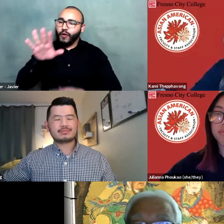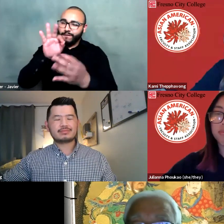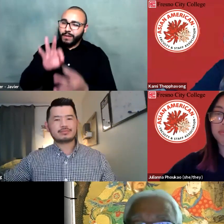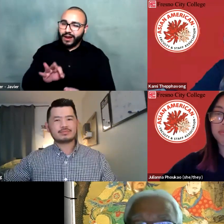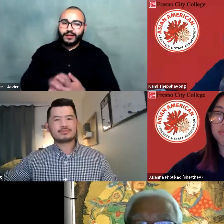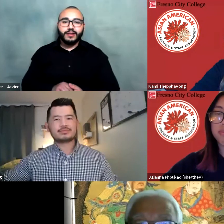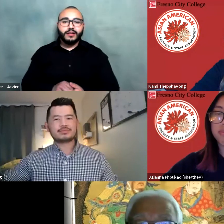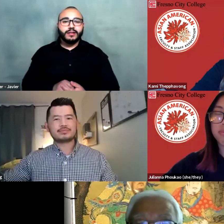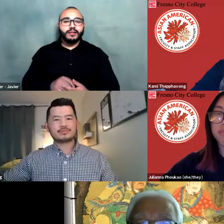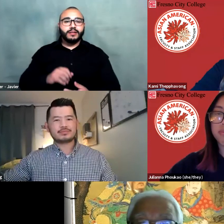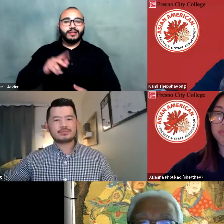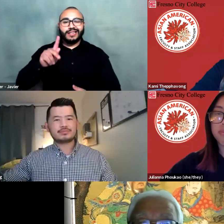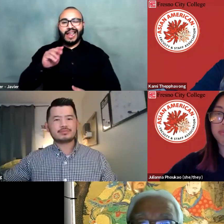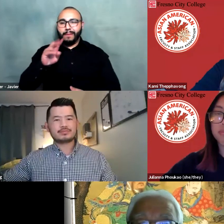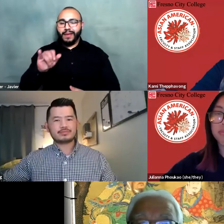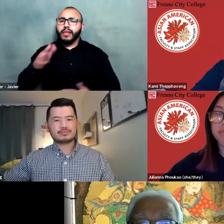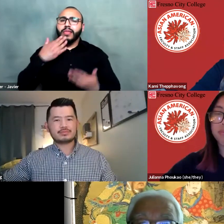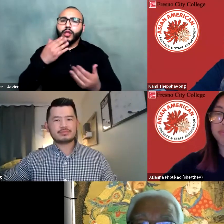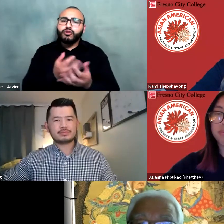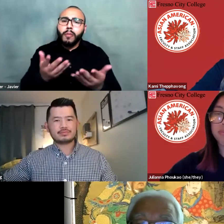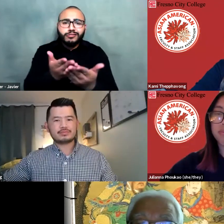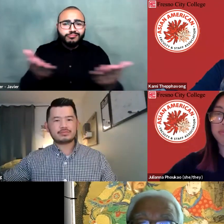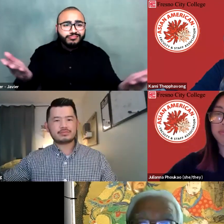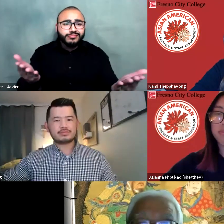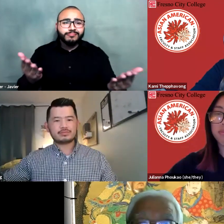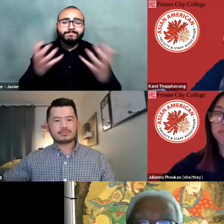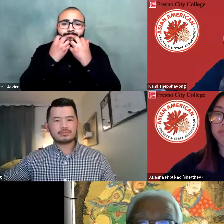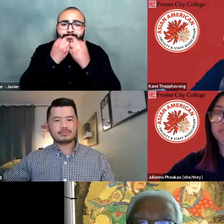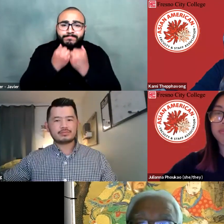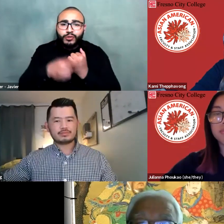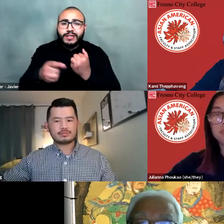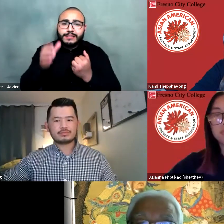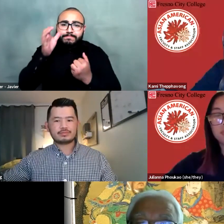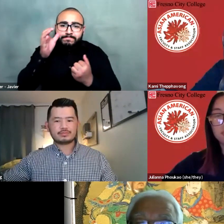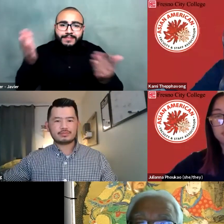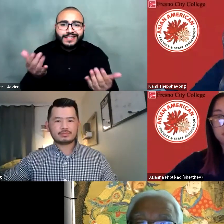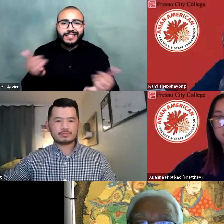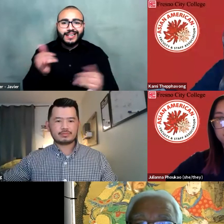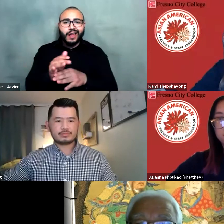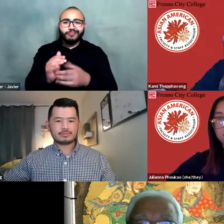much, everyone. It means a lot that you are here tonight with us. Thank you.